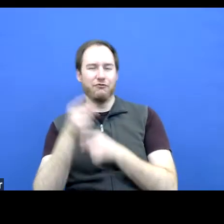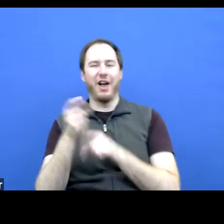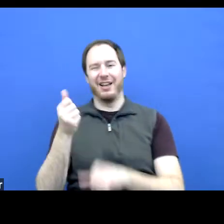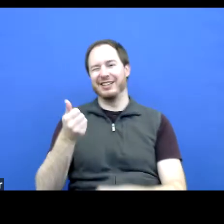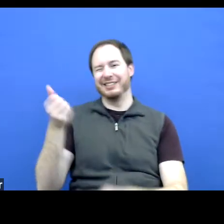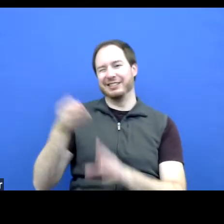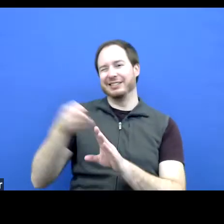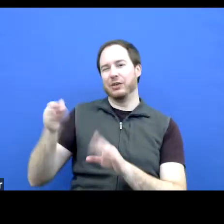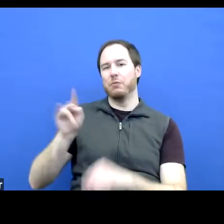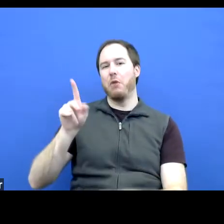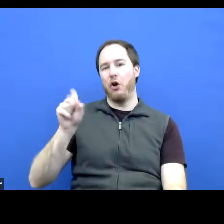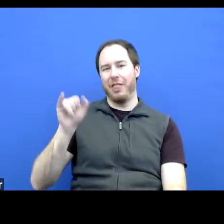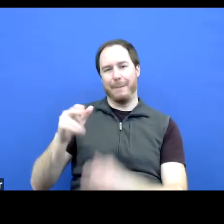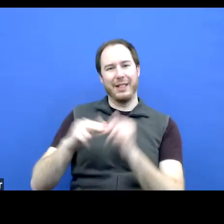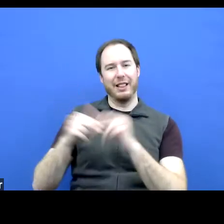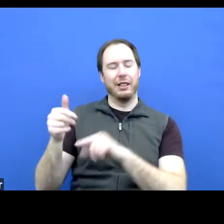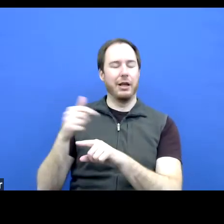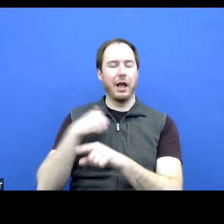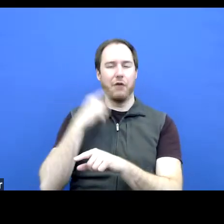next door to Marshall's in that building.